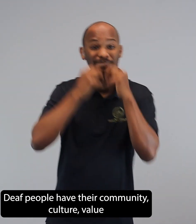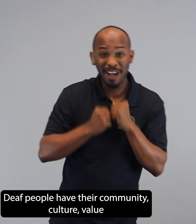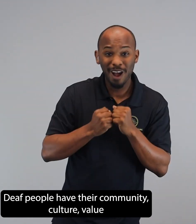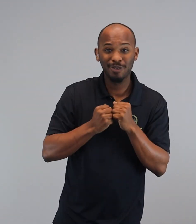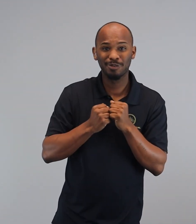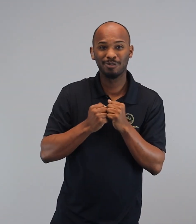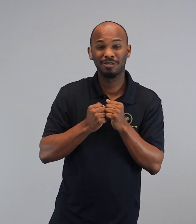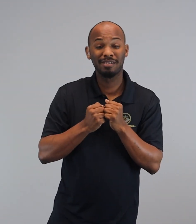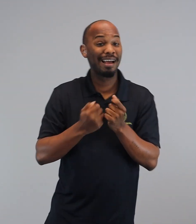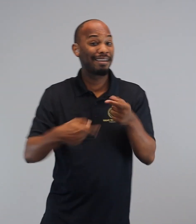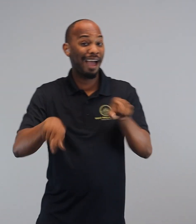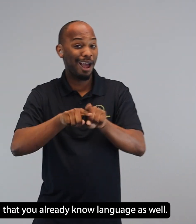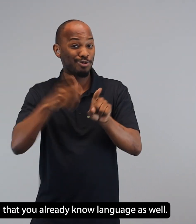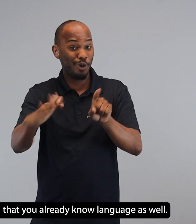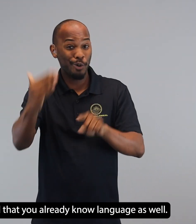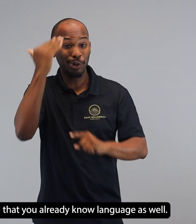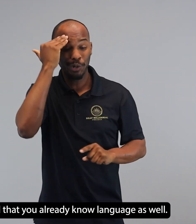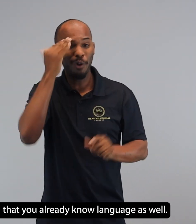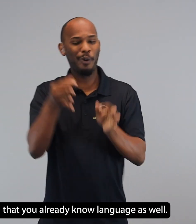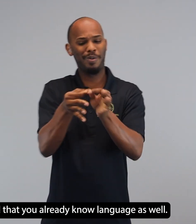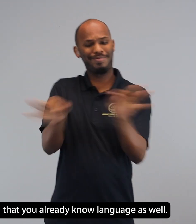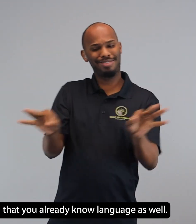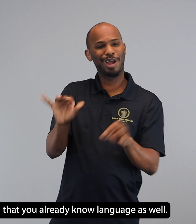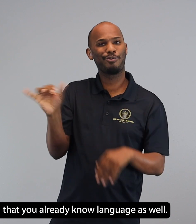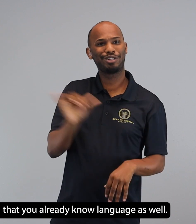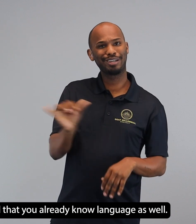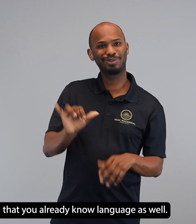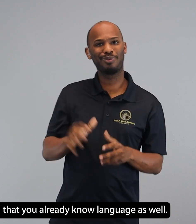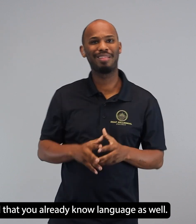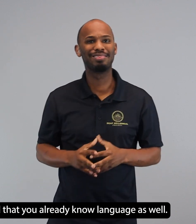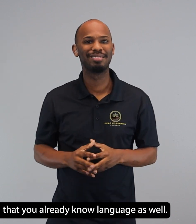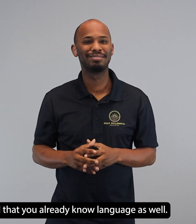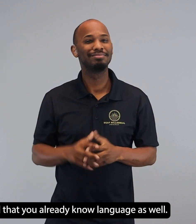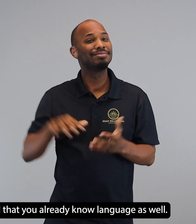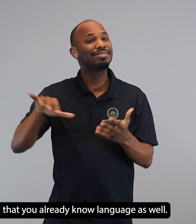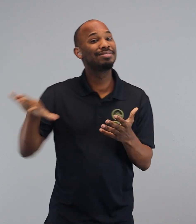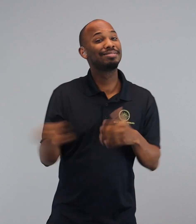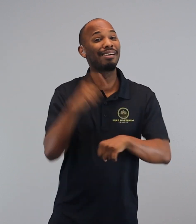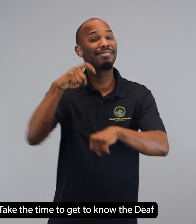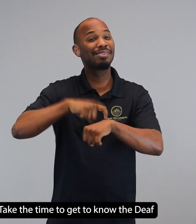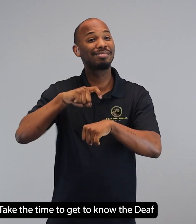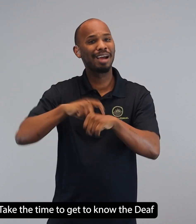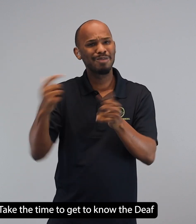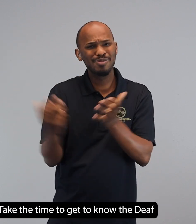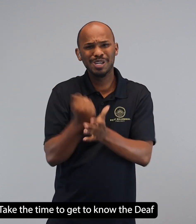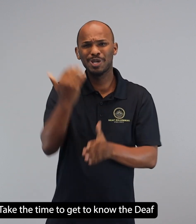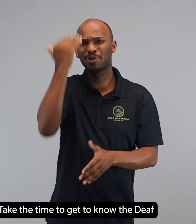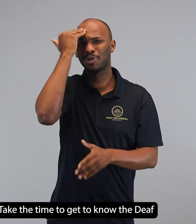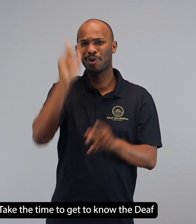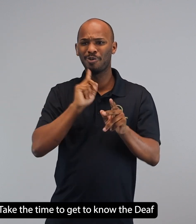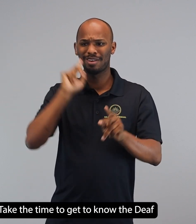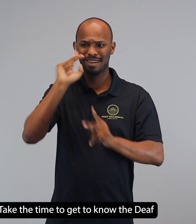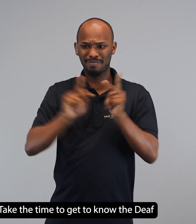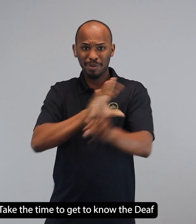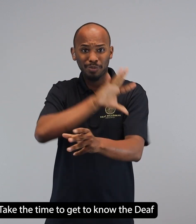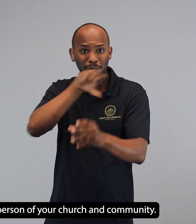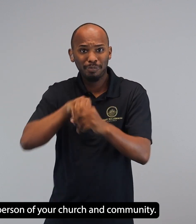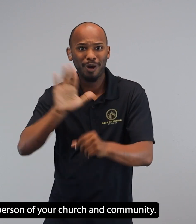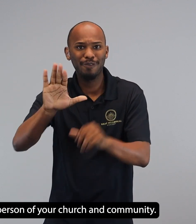values, and as you already know, language as well. Take the time to get to know the deaf person